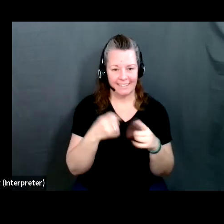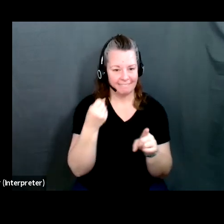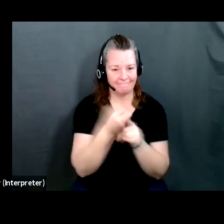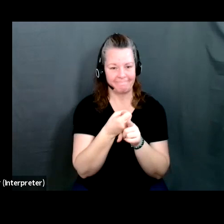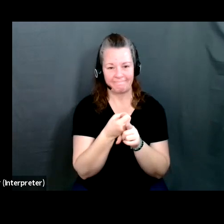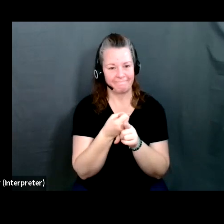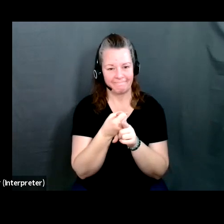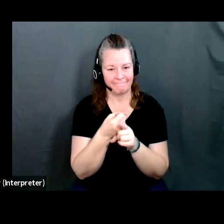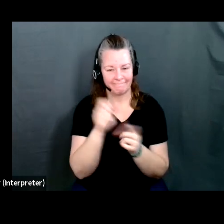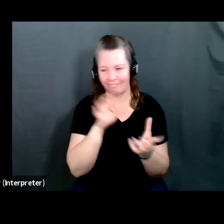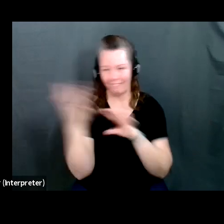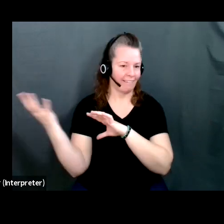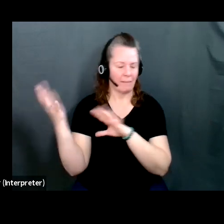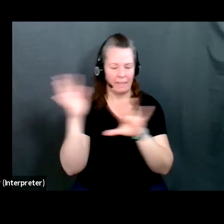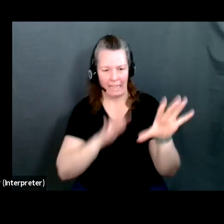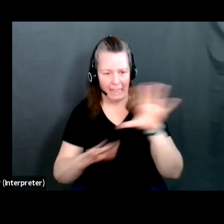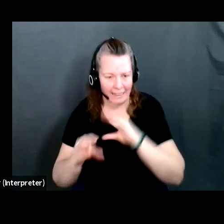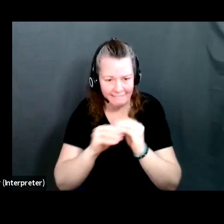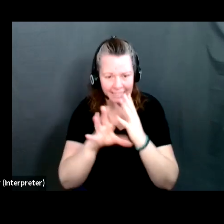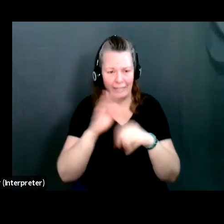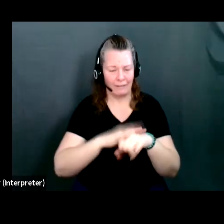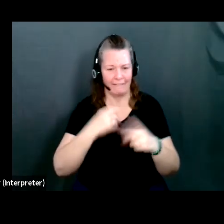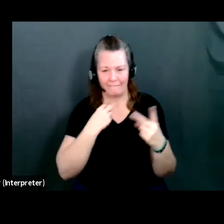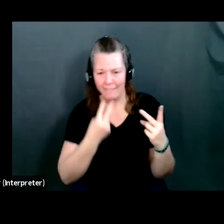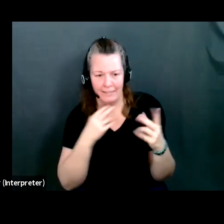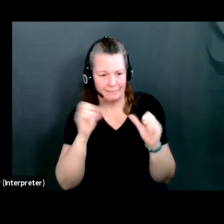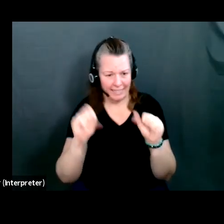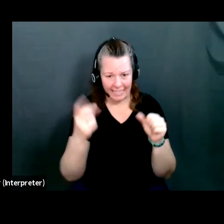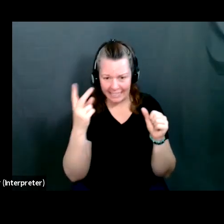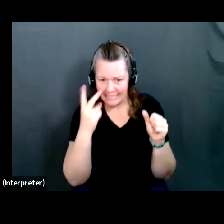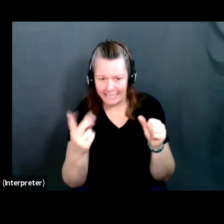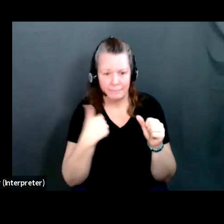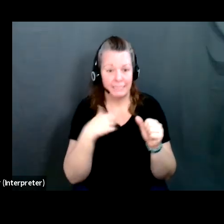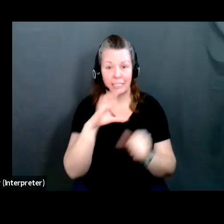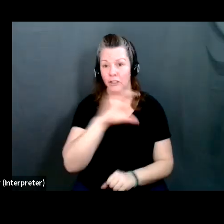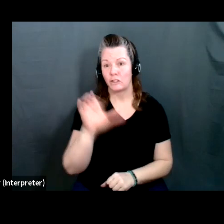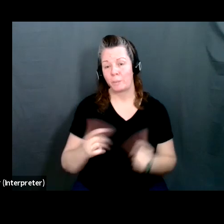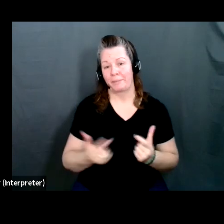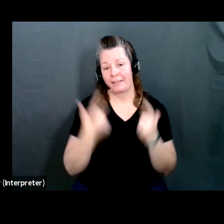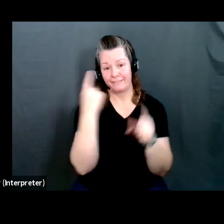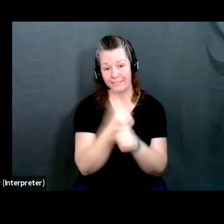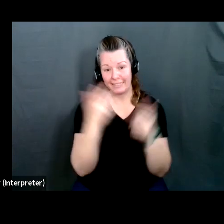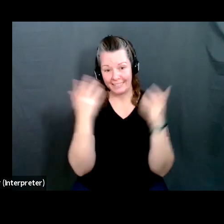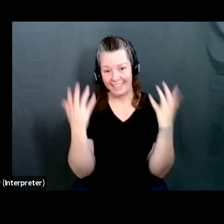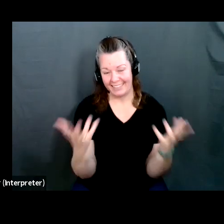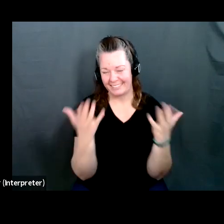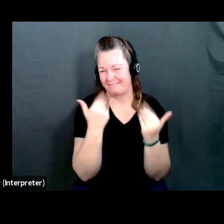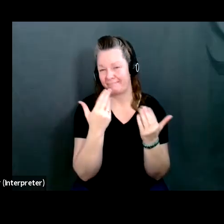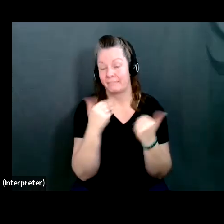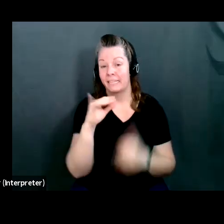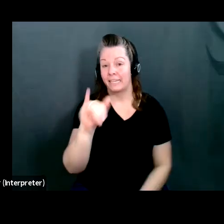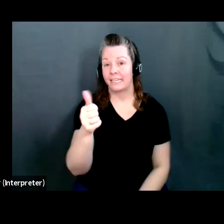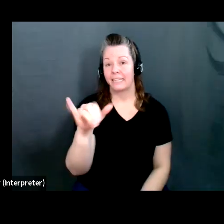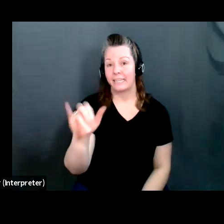I all of a sudden I'm like, wait, is my video on? Is my volume on? Can you see me? Zoom life, right, y'all? So Iain, one of the